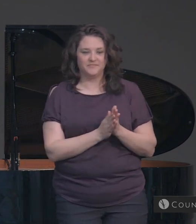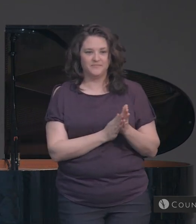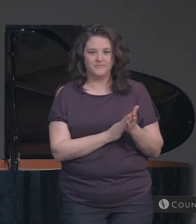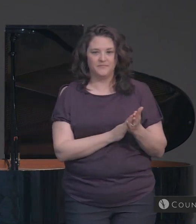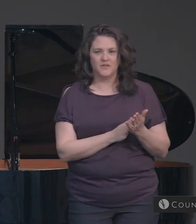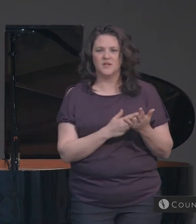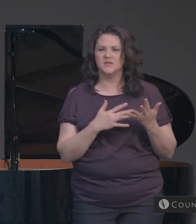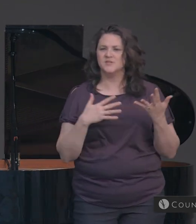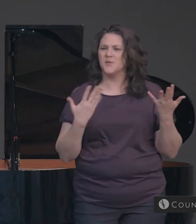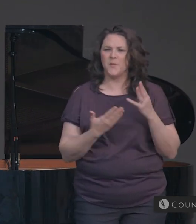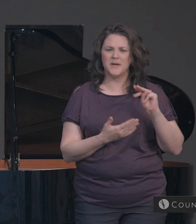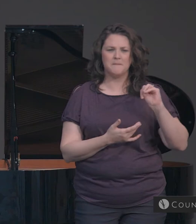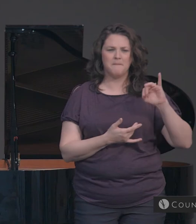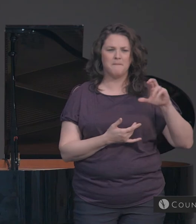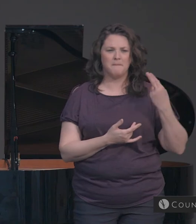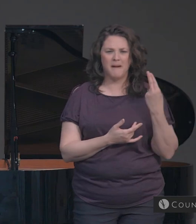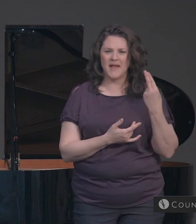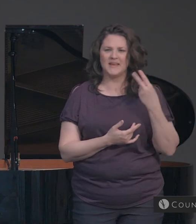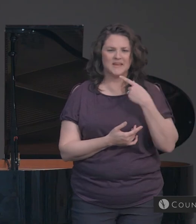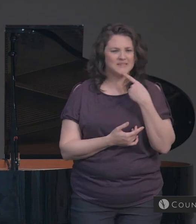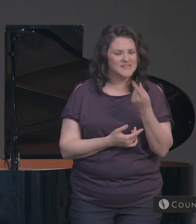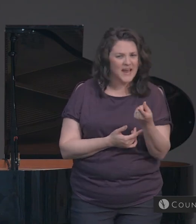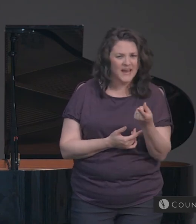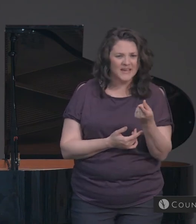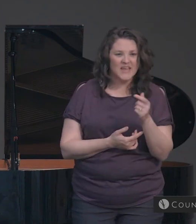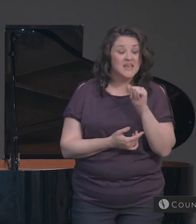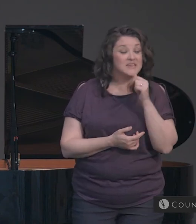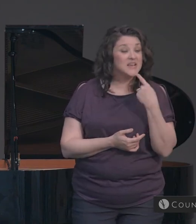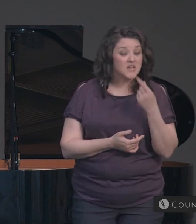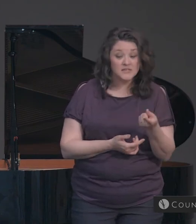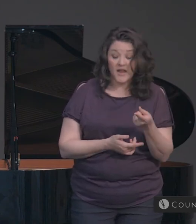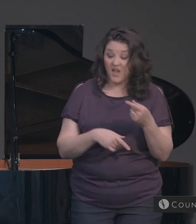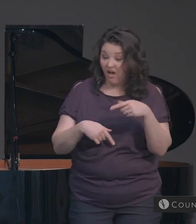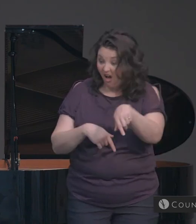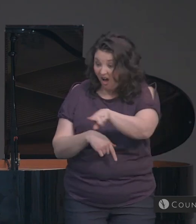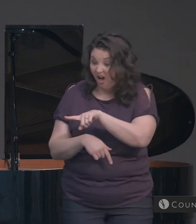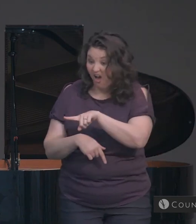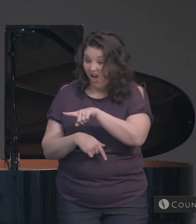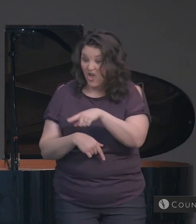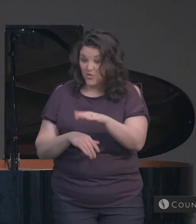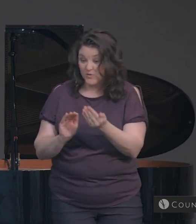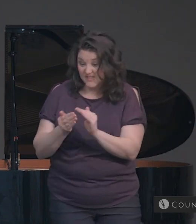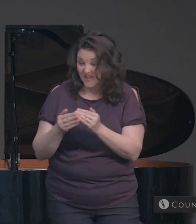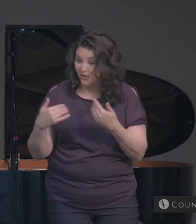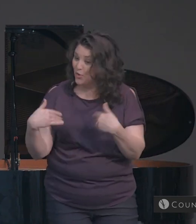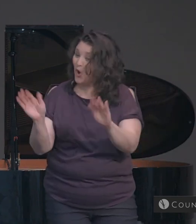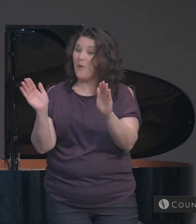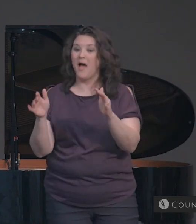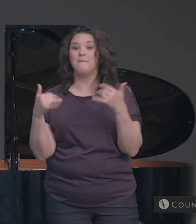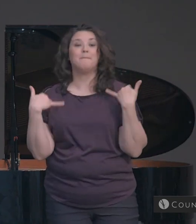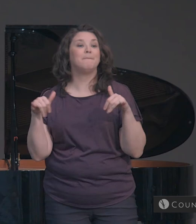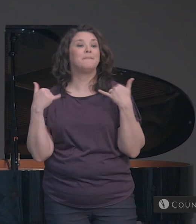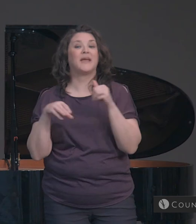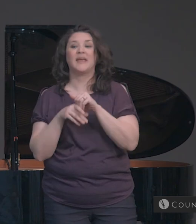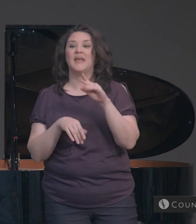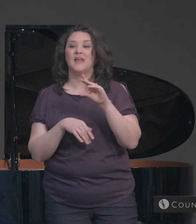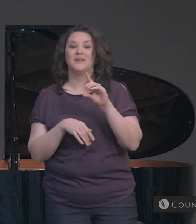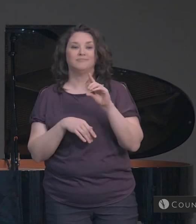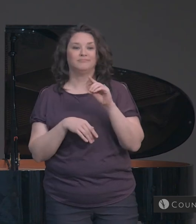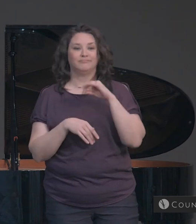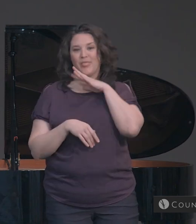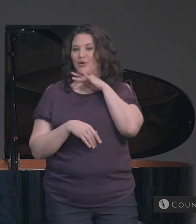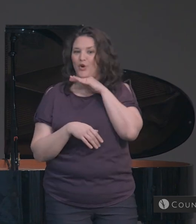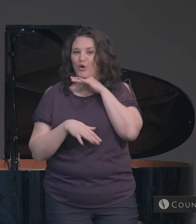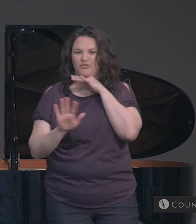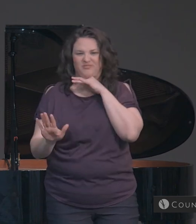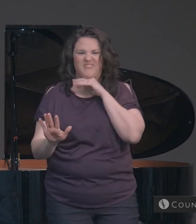So what is he saying? What is he saying? He's not saying to them, hey, go out and play in the dirt. That's not